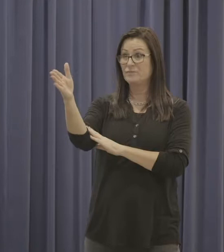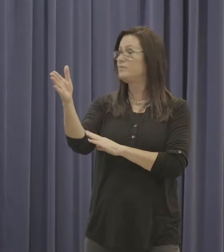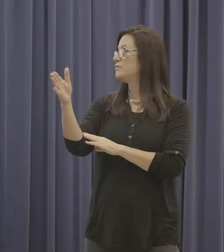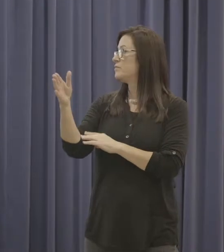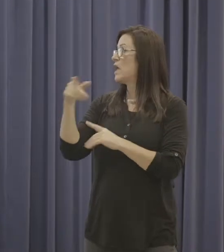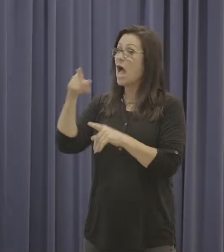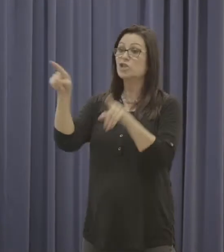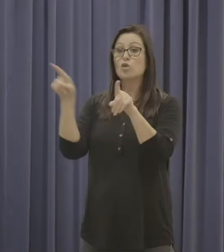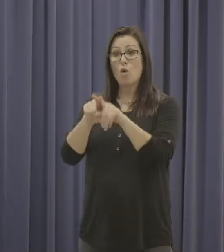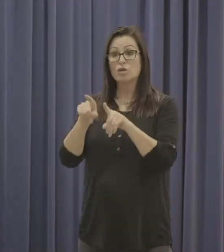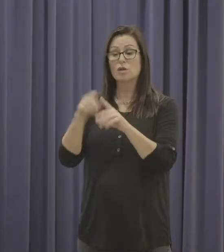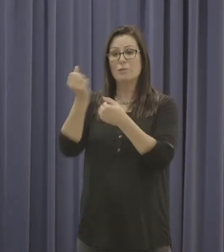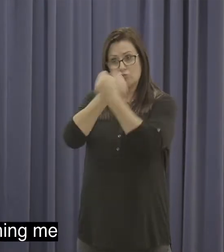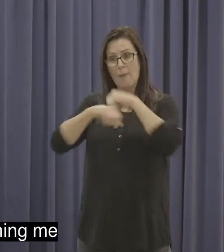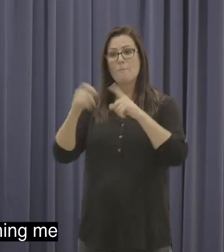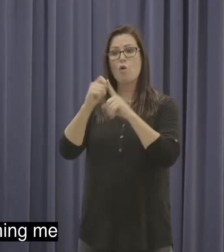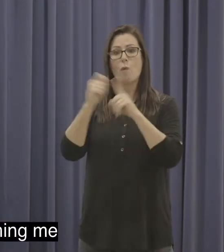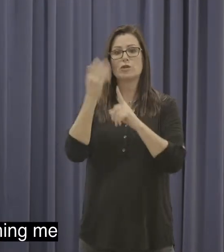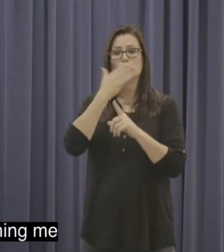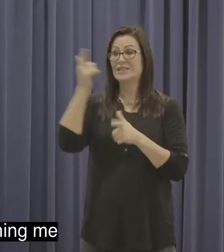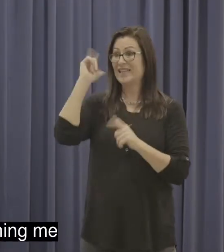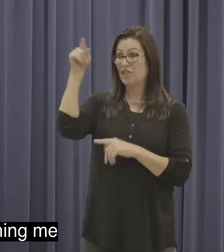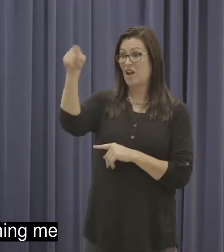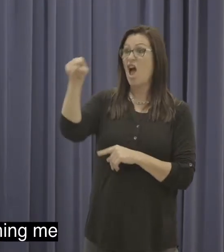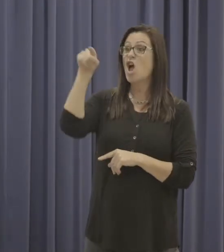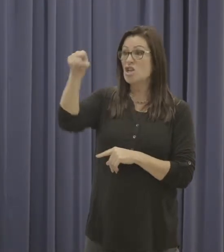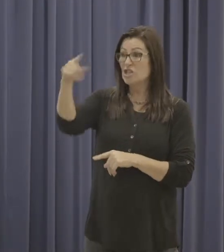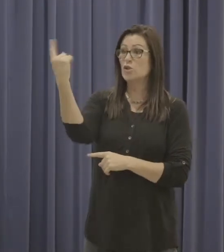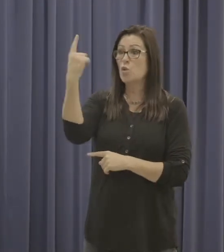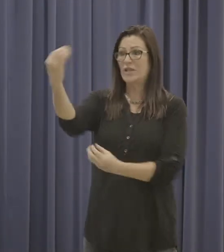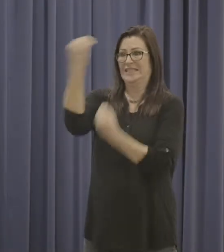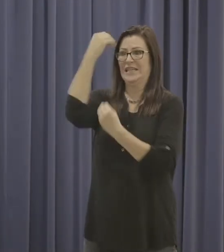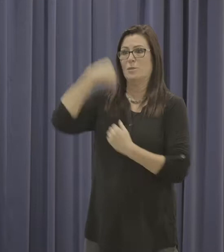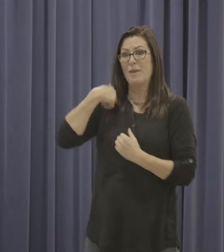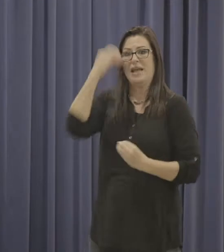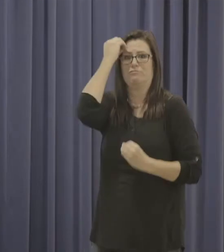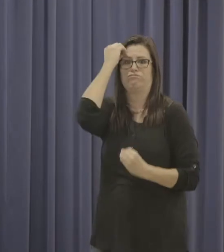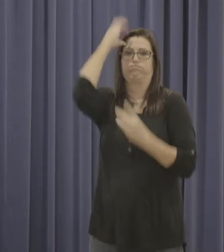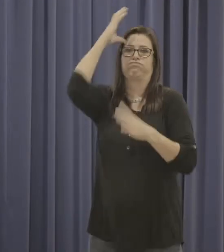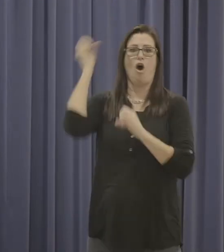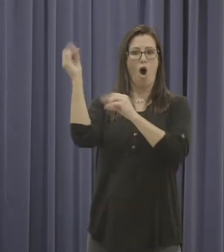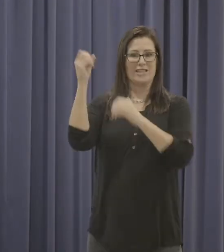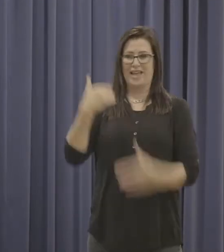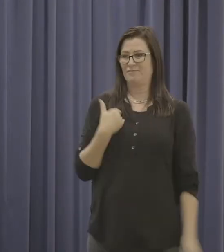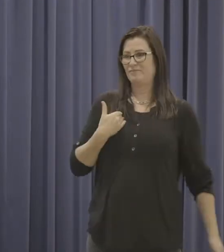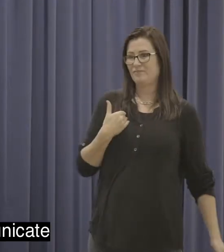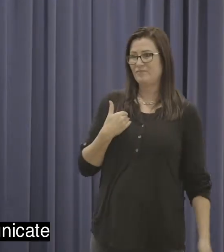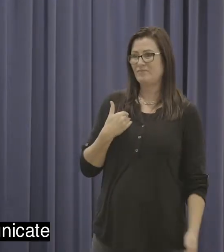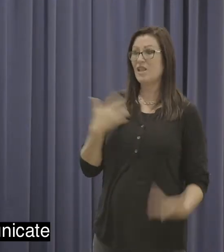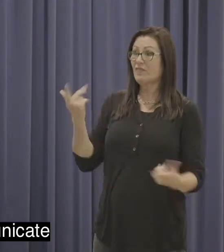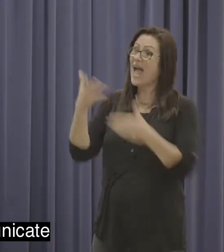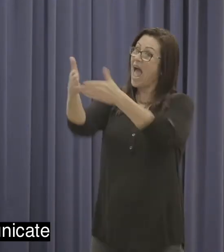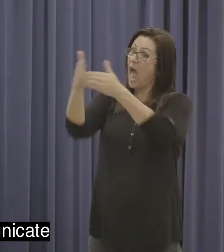a primary teacher. She's actually responsible for teaching me most of the Auslan I know. That way, that